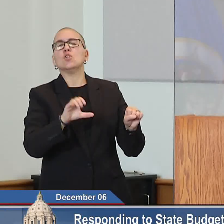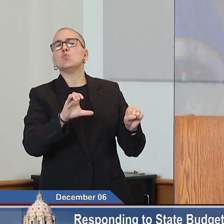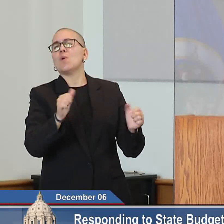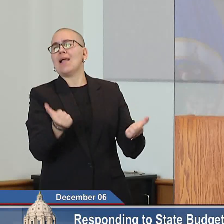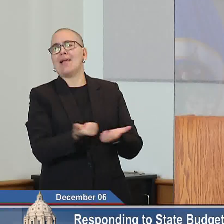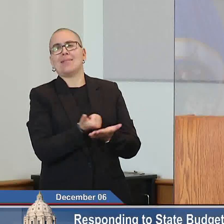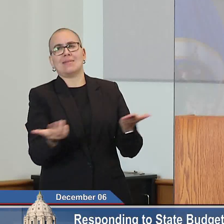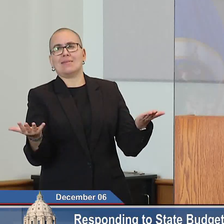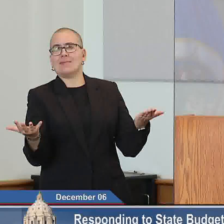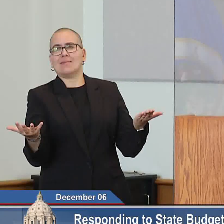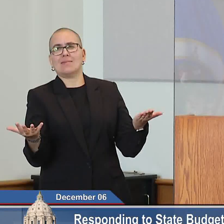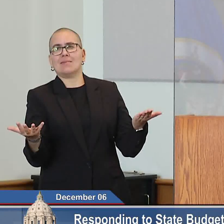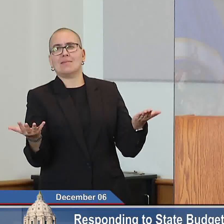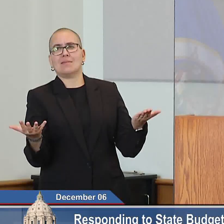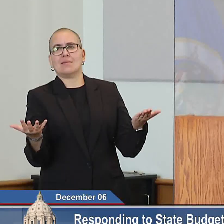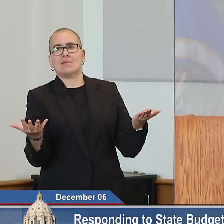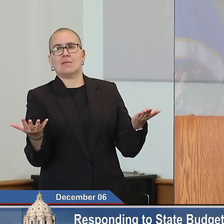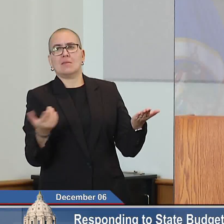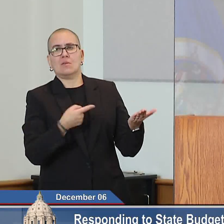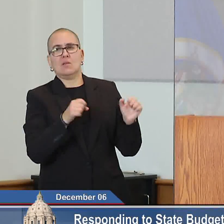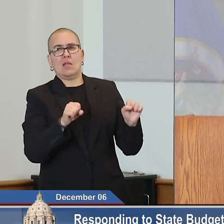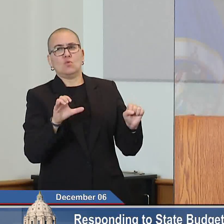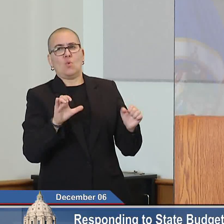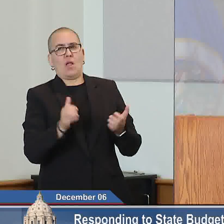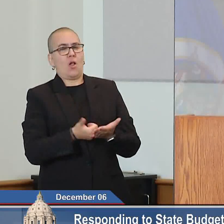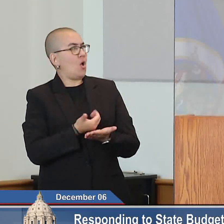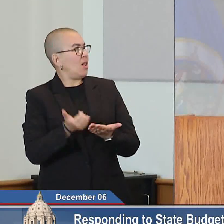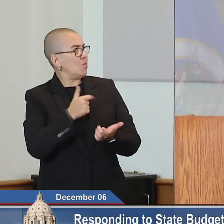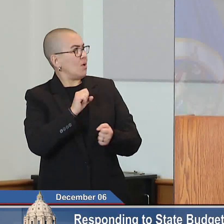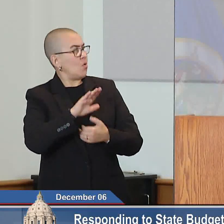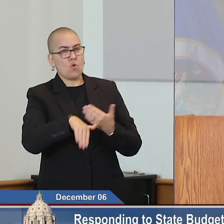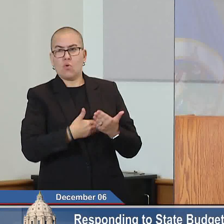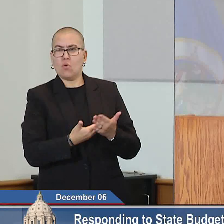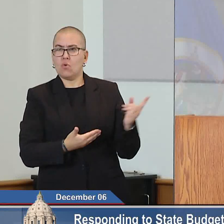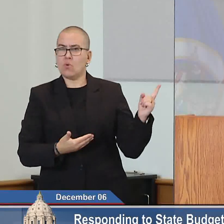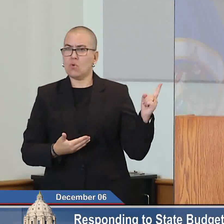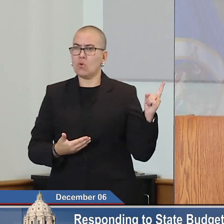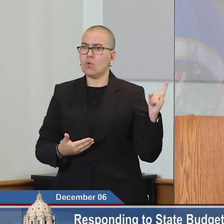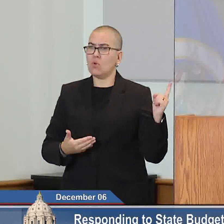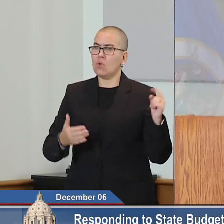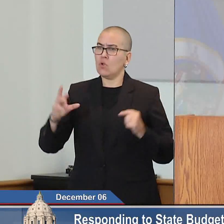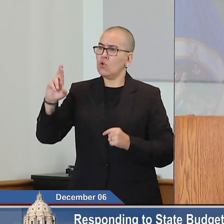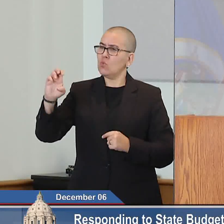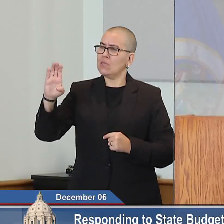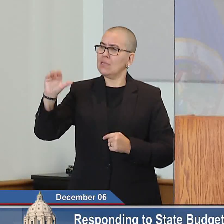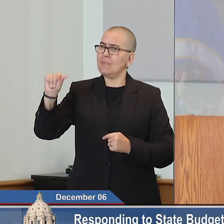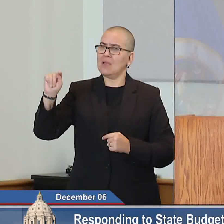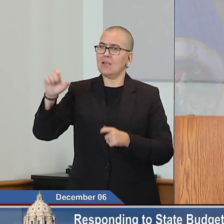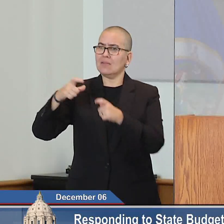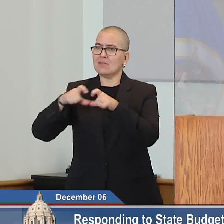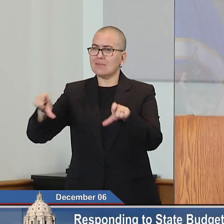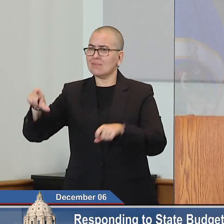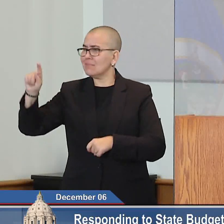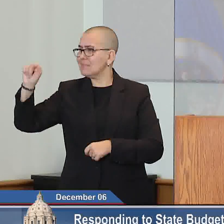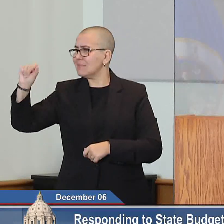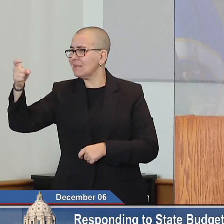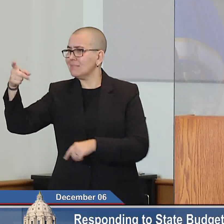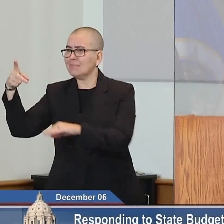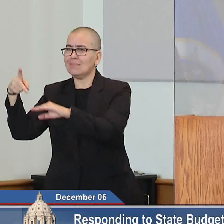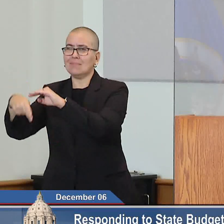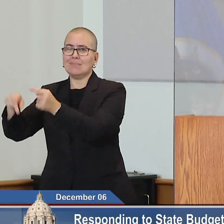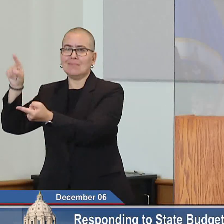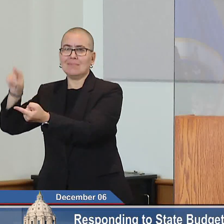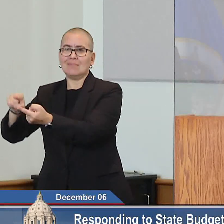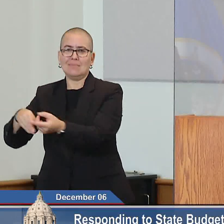whether it's rebates, taxes, spending, whether or not that happens,